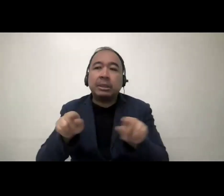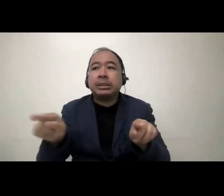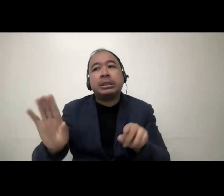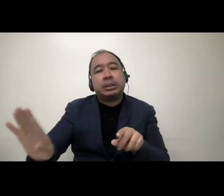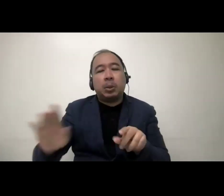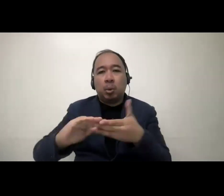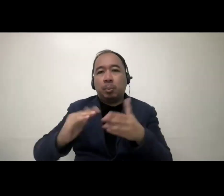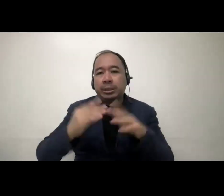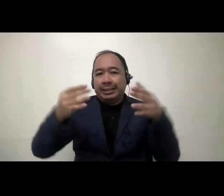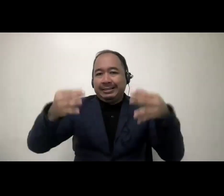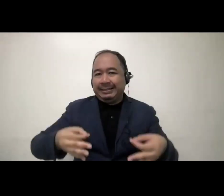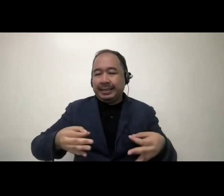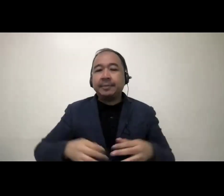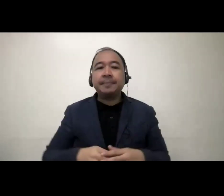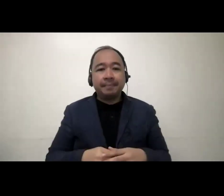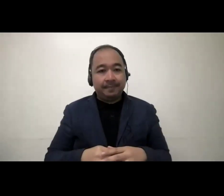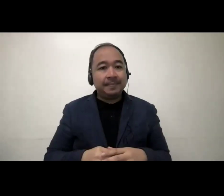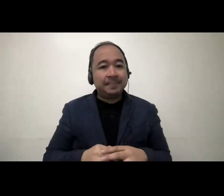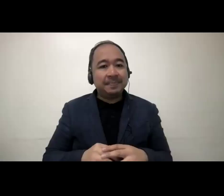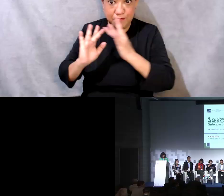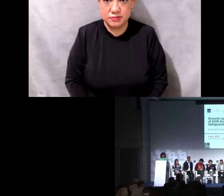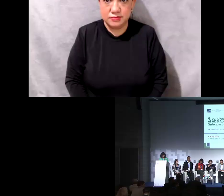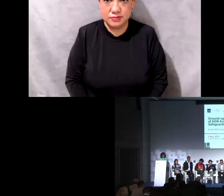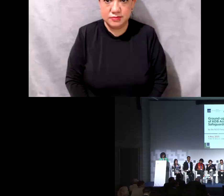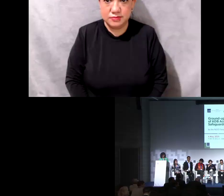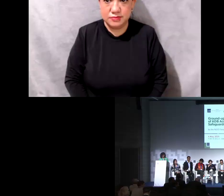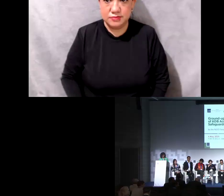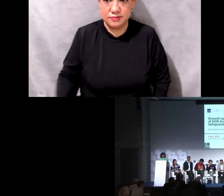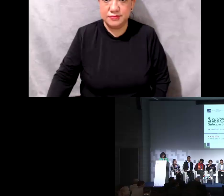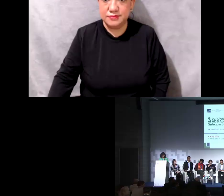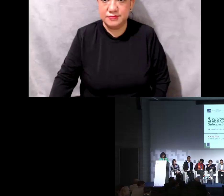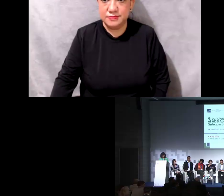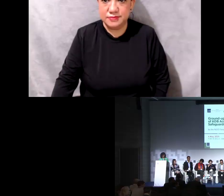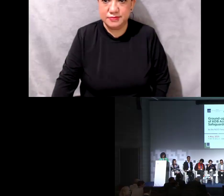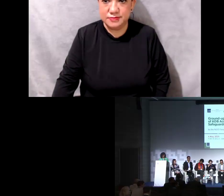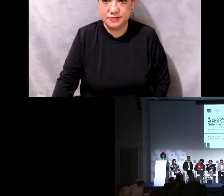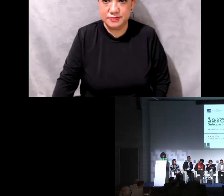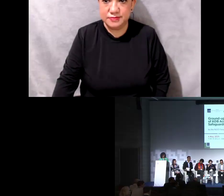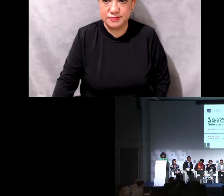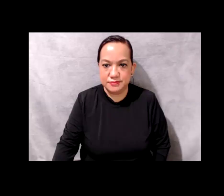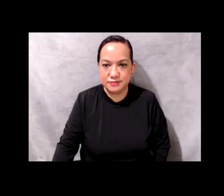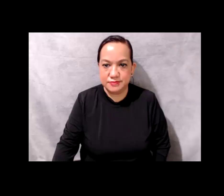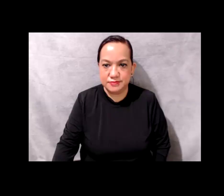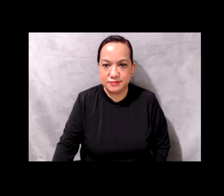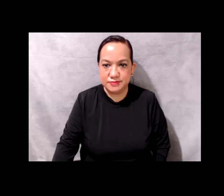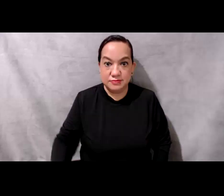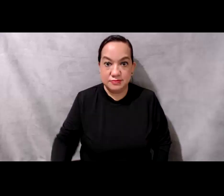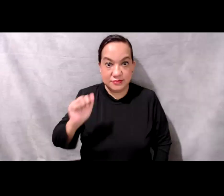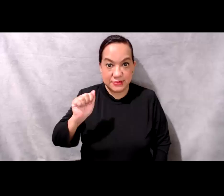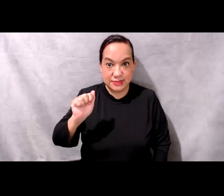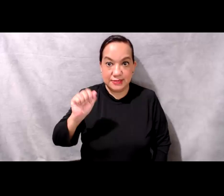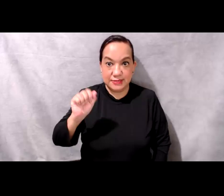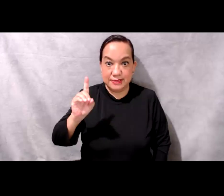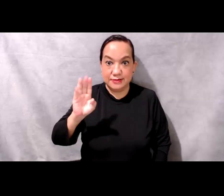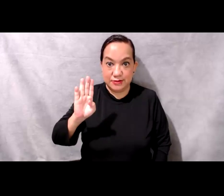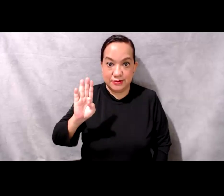I think I would ask again, if ADB or the board or the accountability mechanism has undertaken a study about what kind of cases